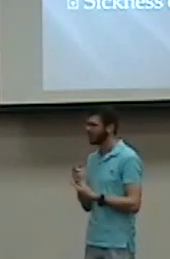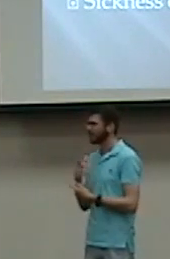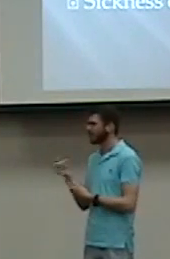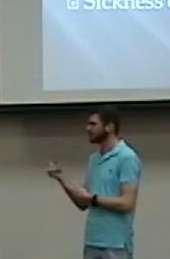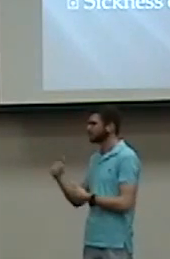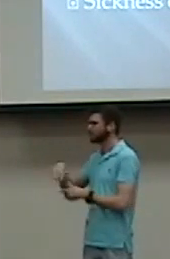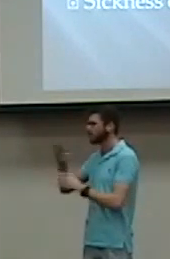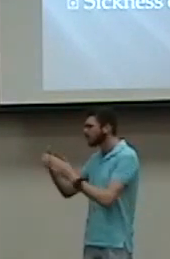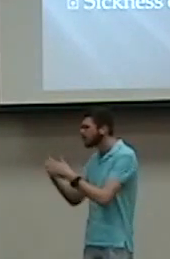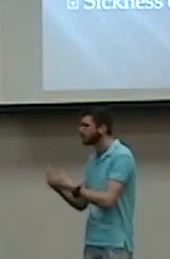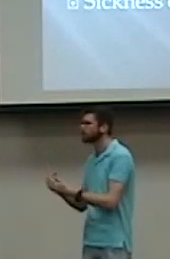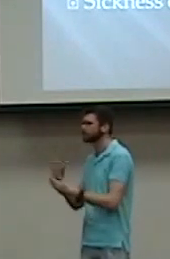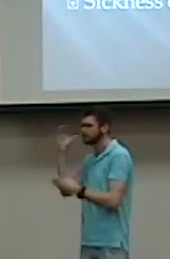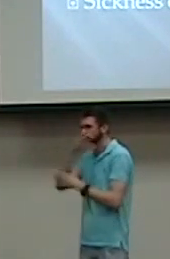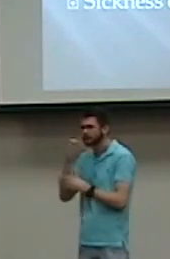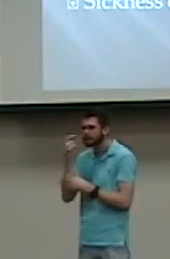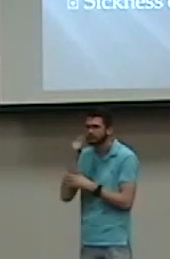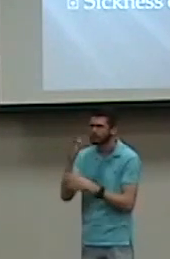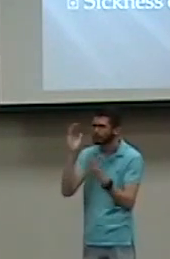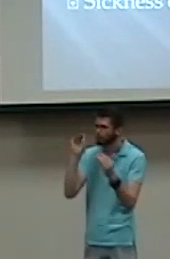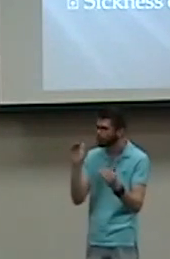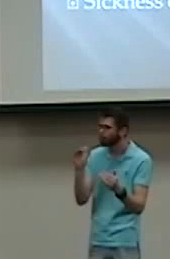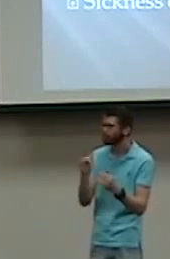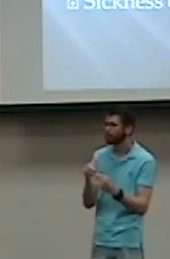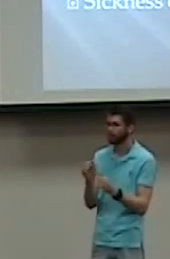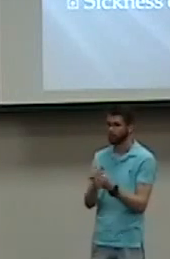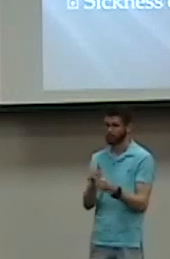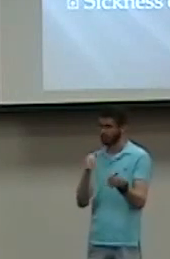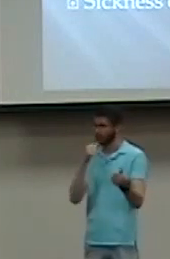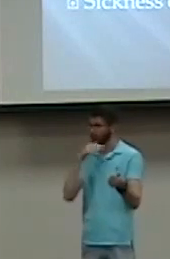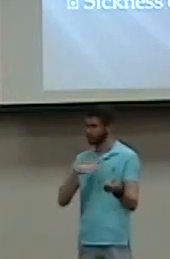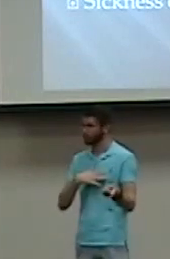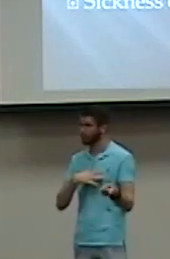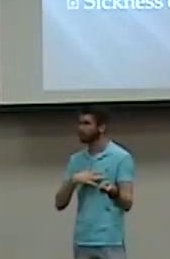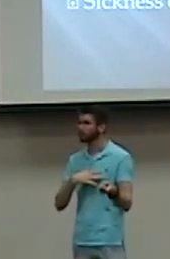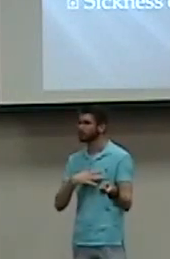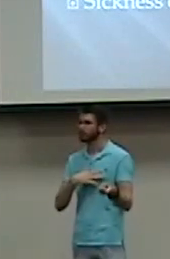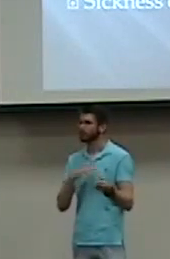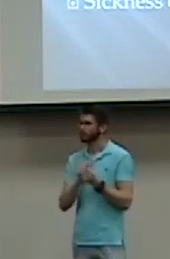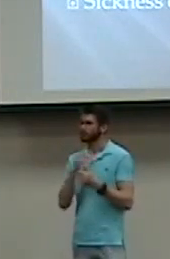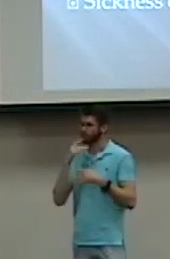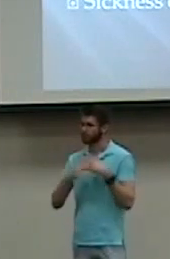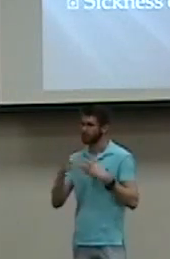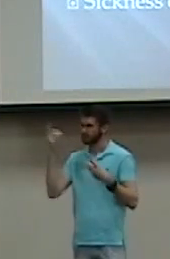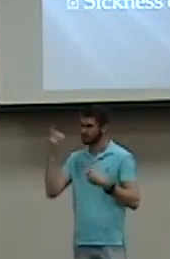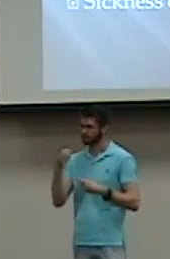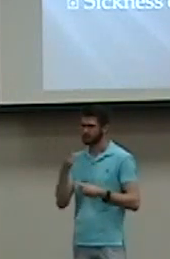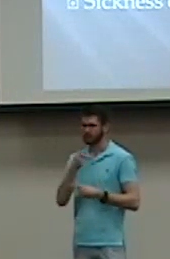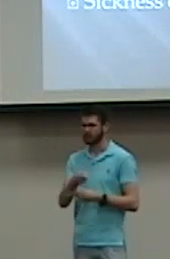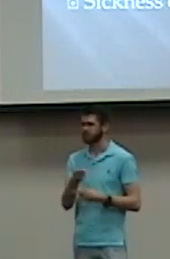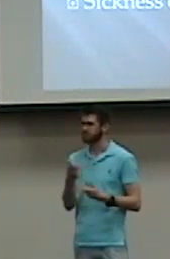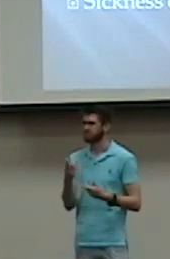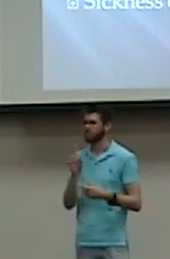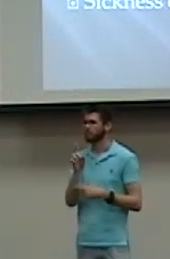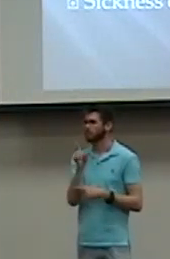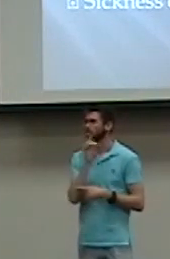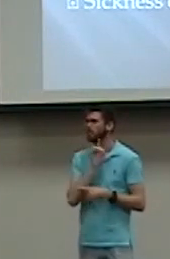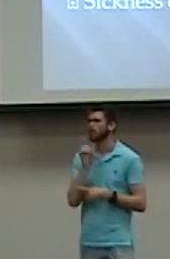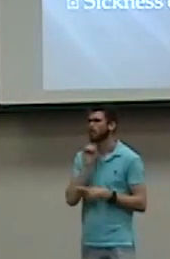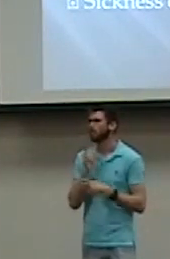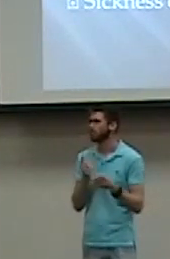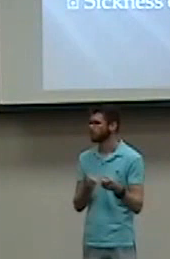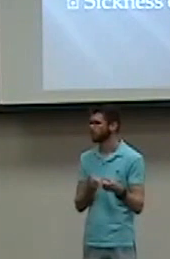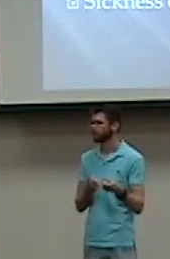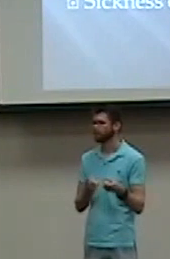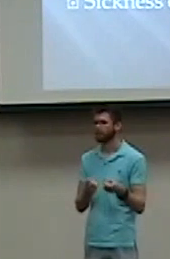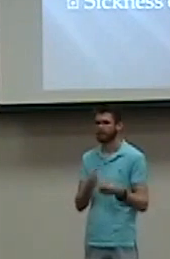it in Christ. In the case of the woman, she has been abandoned. She has no friends to go and get Christ for her. She does not have